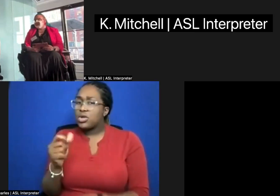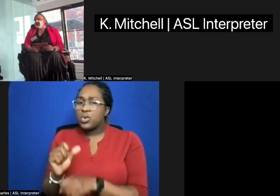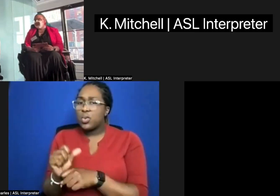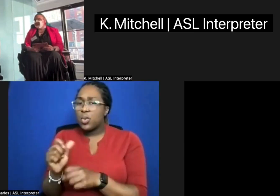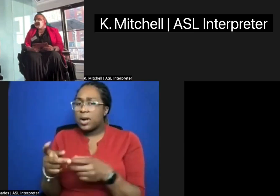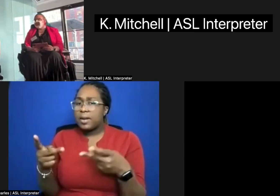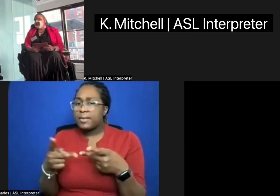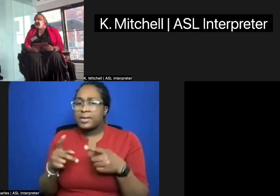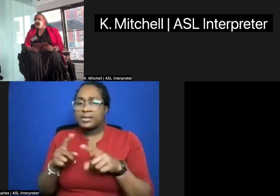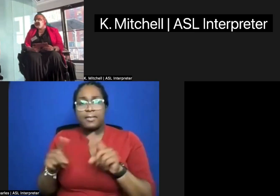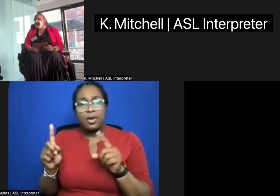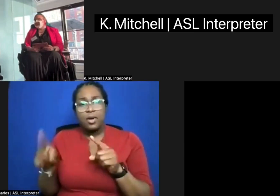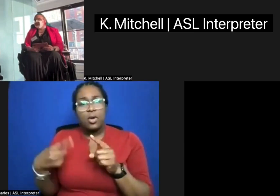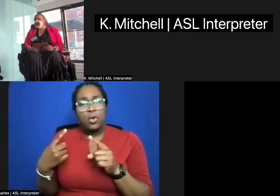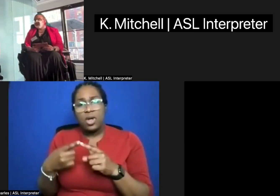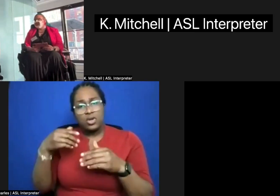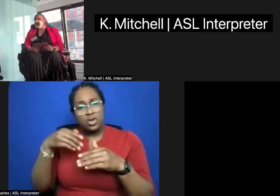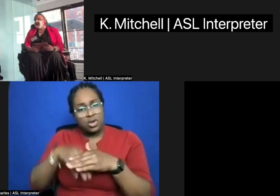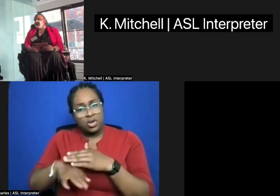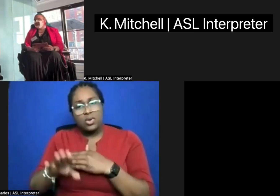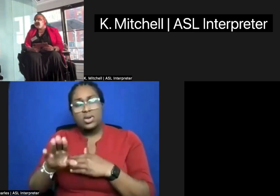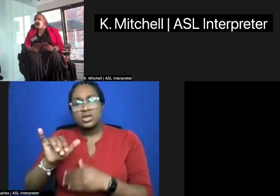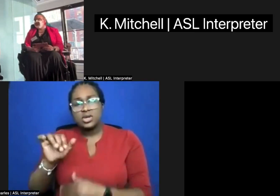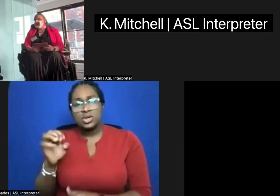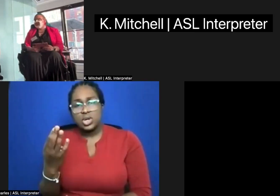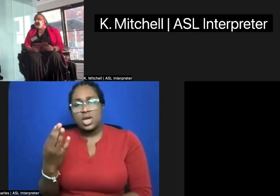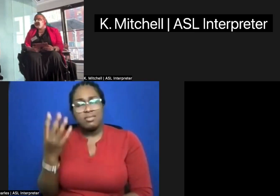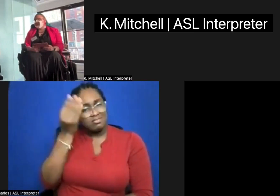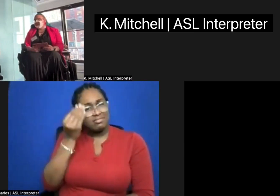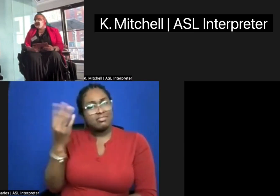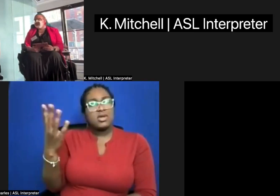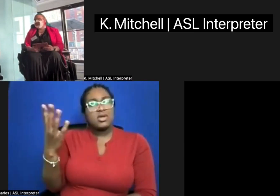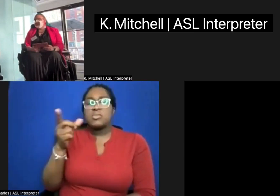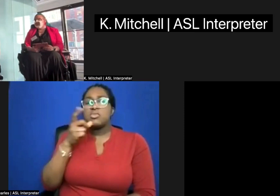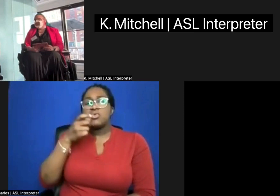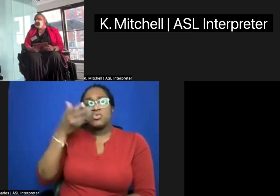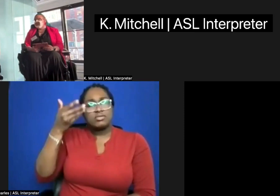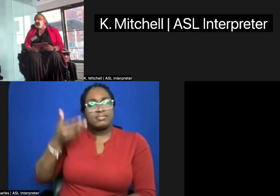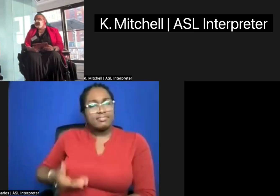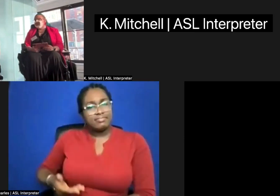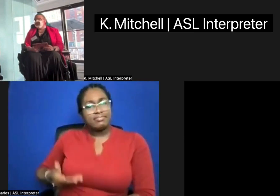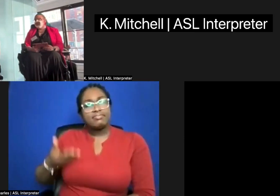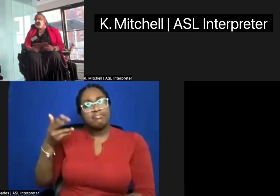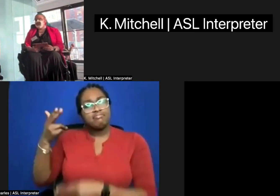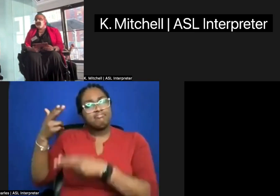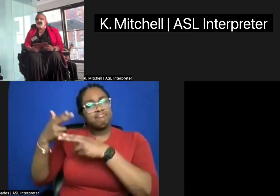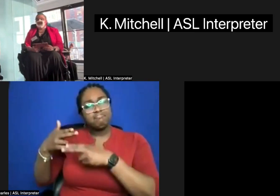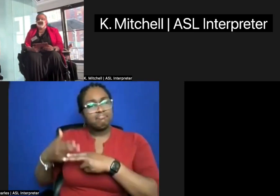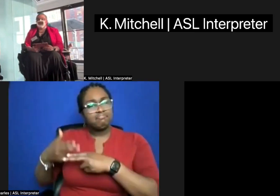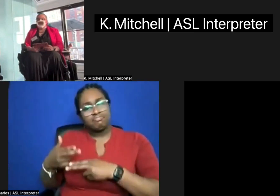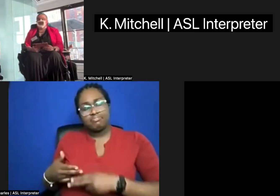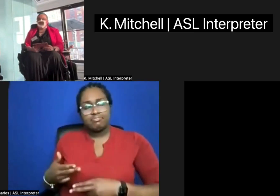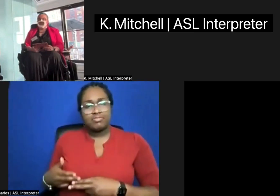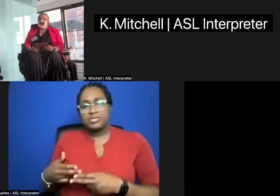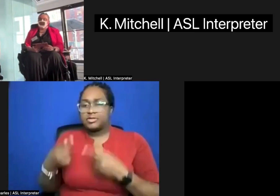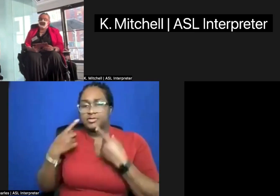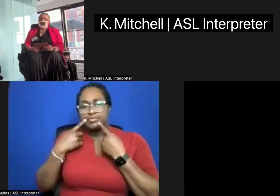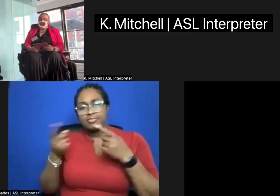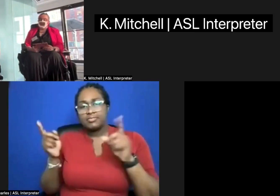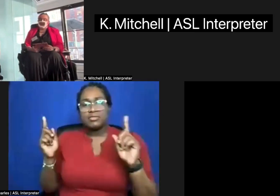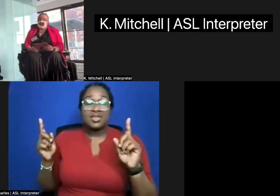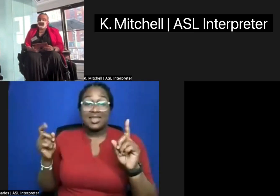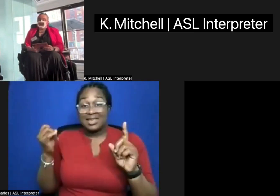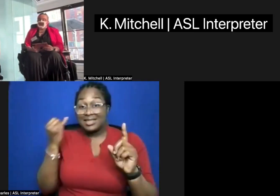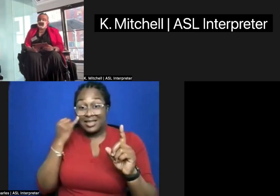as soon as you enter a job, let them know who you are, be outspoken. I think even in that job, if it doesn't work